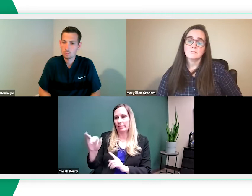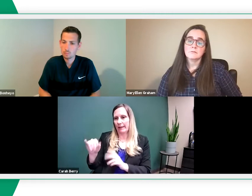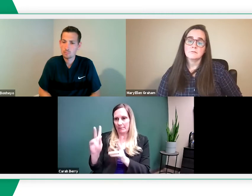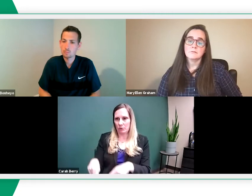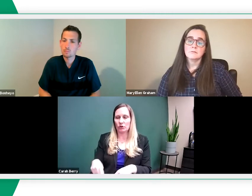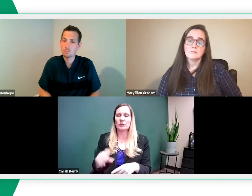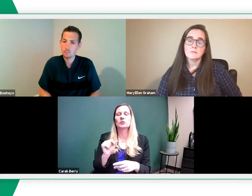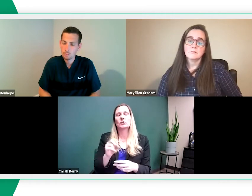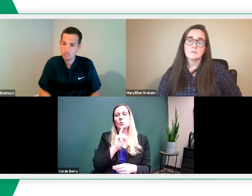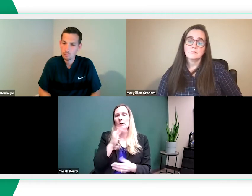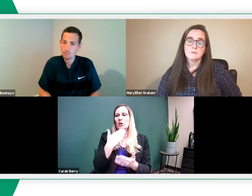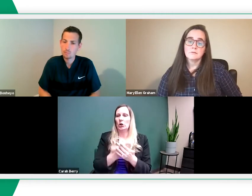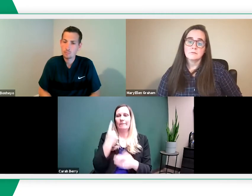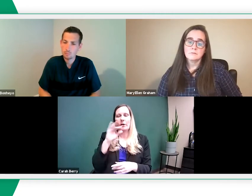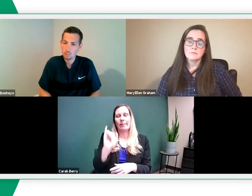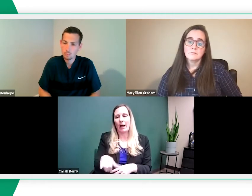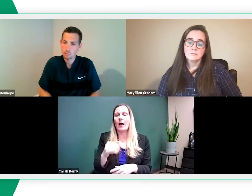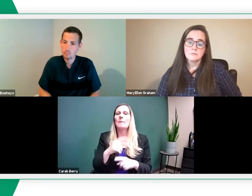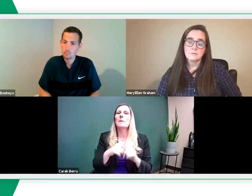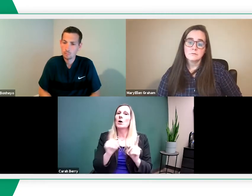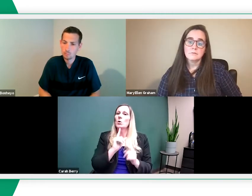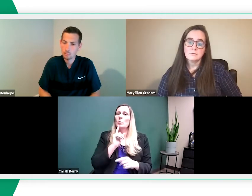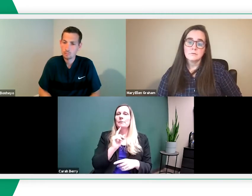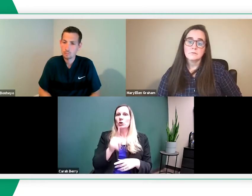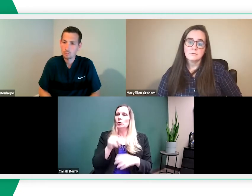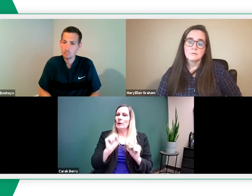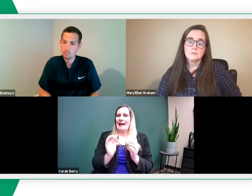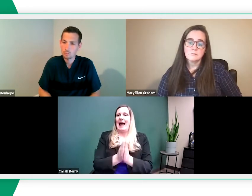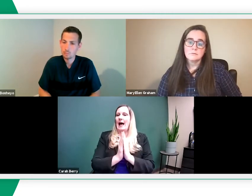any complaints that may have been filed by them.